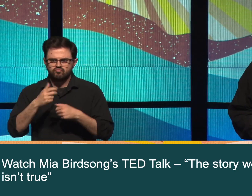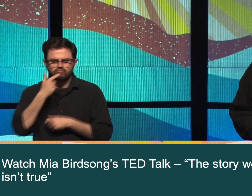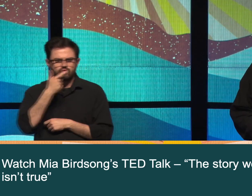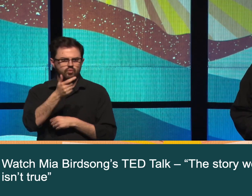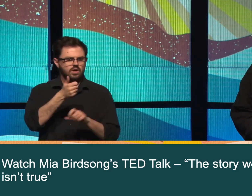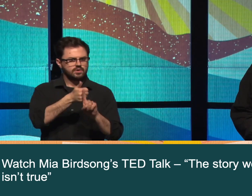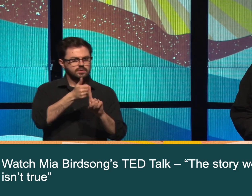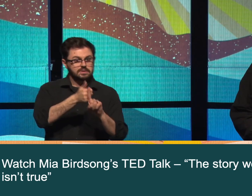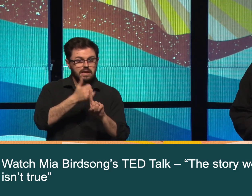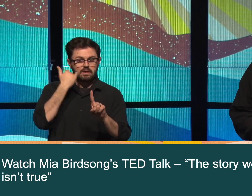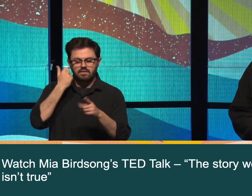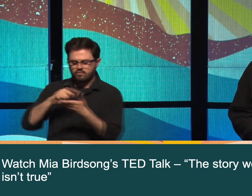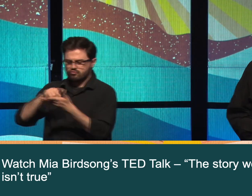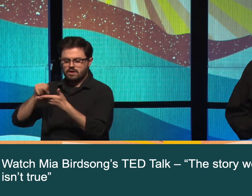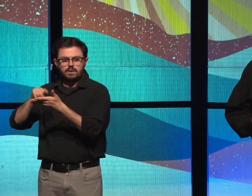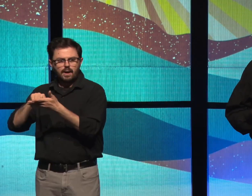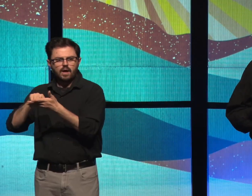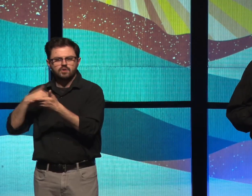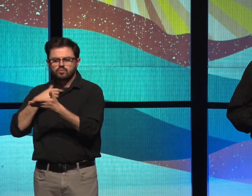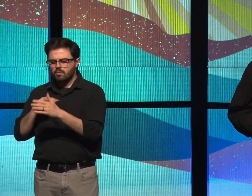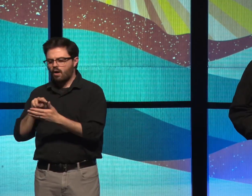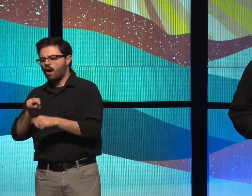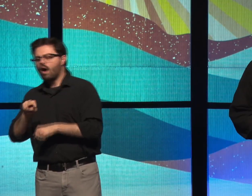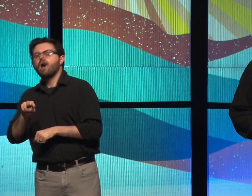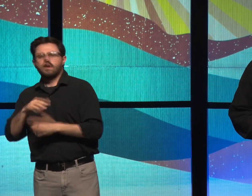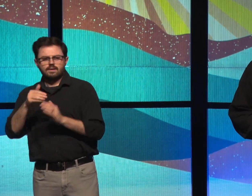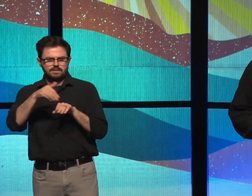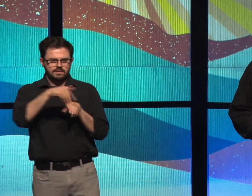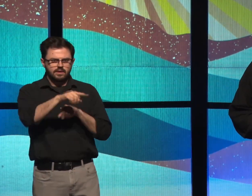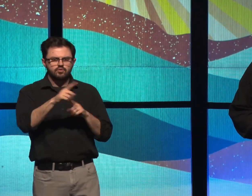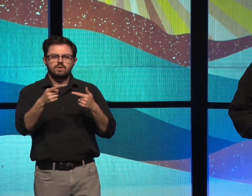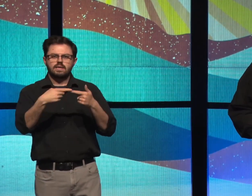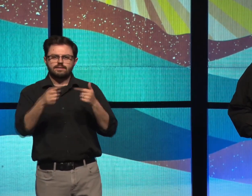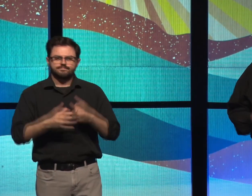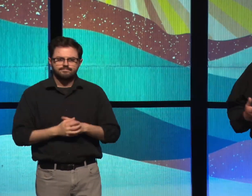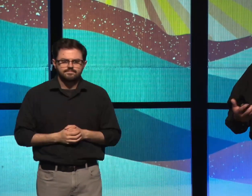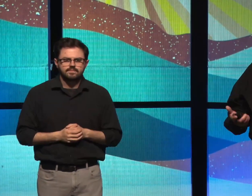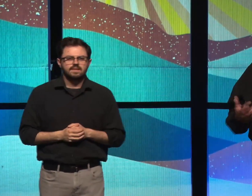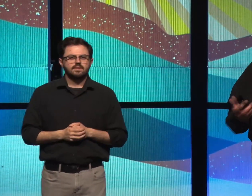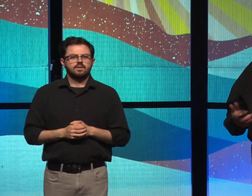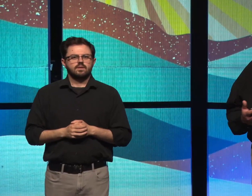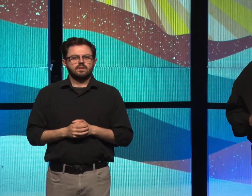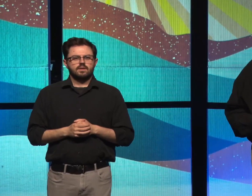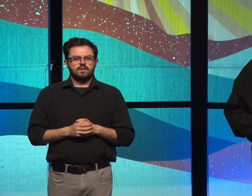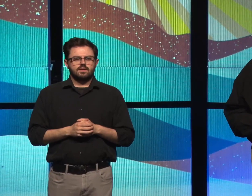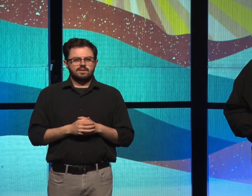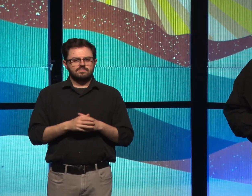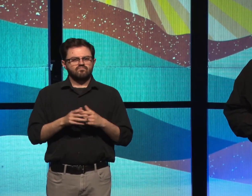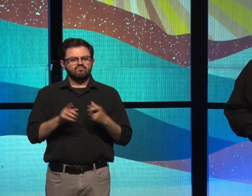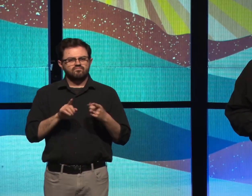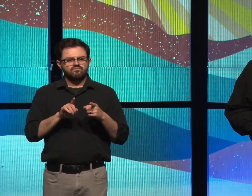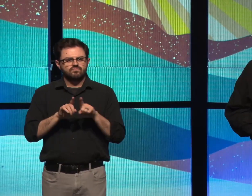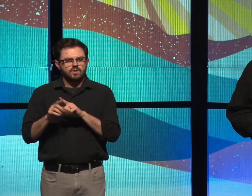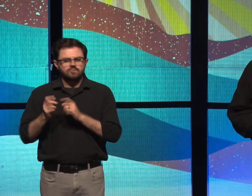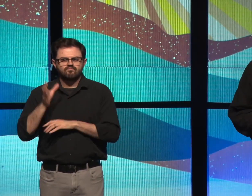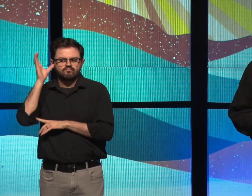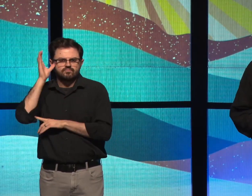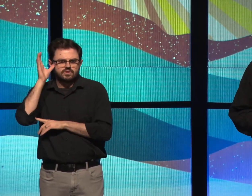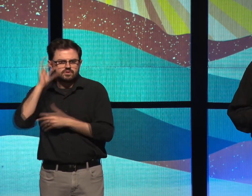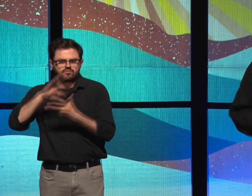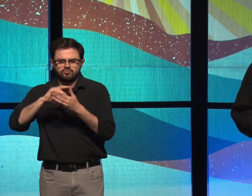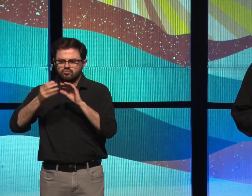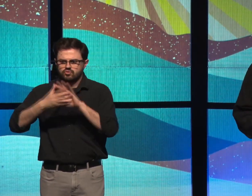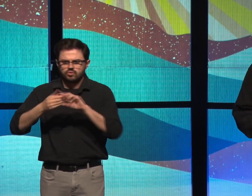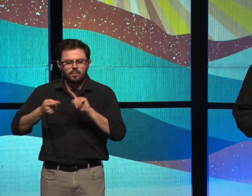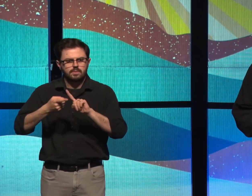get the link sent to you this week. Here you'll be able to hear the stories of the ingenuity of people that are trying to